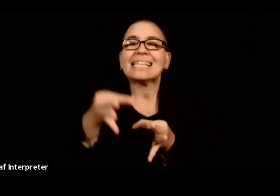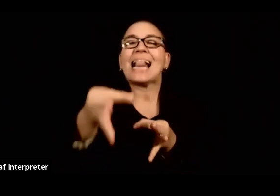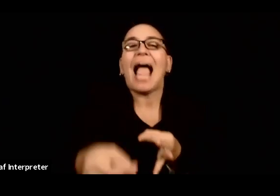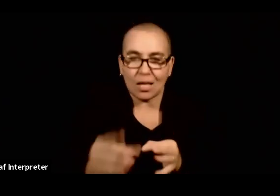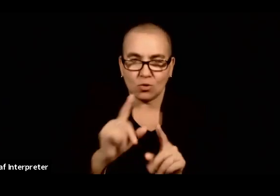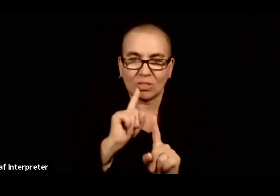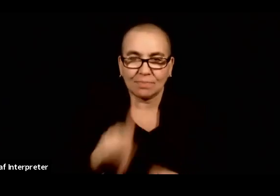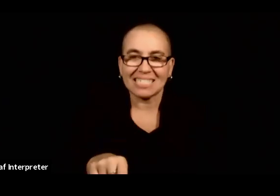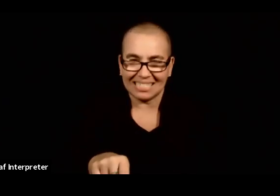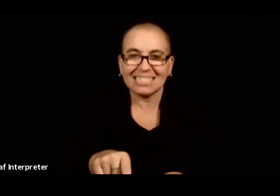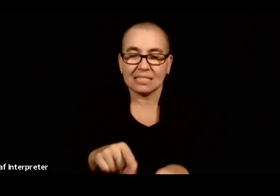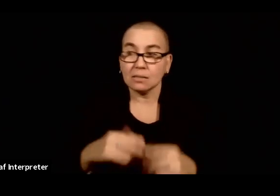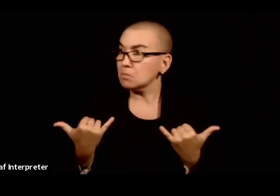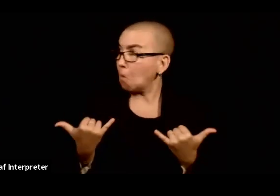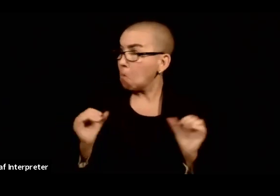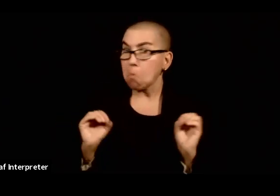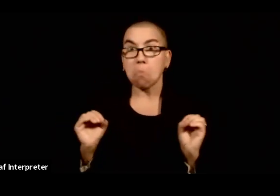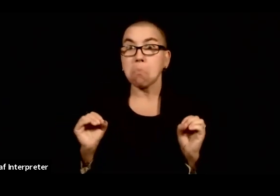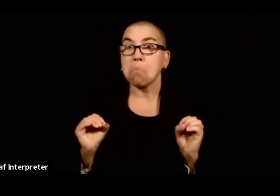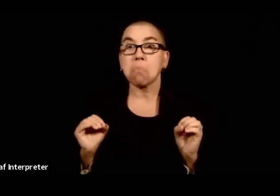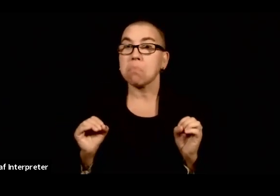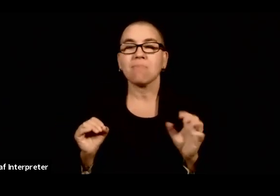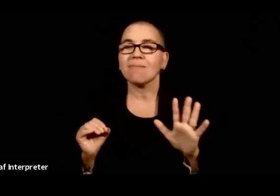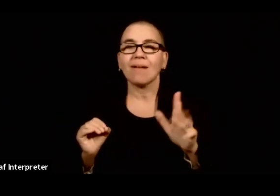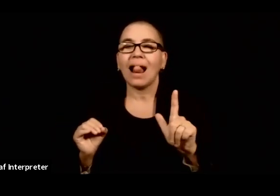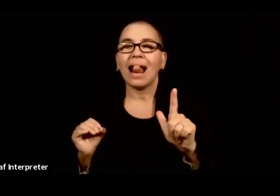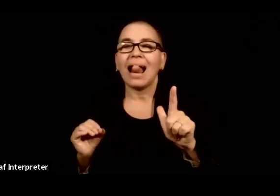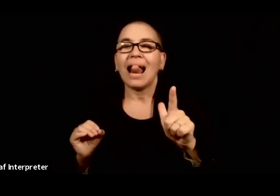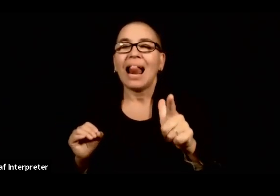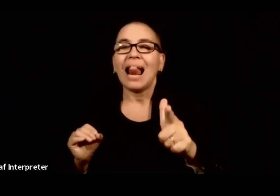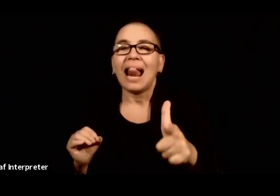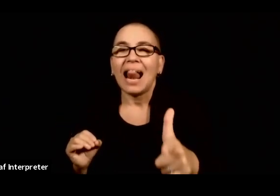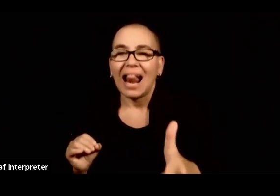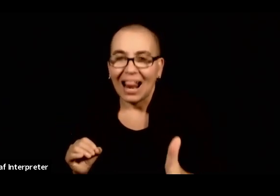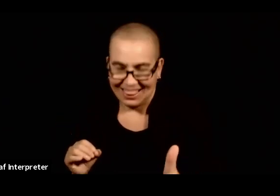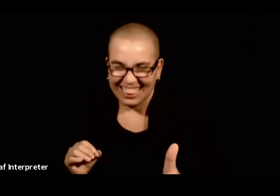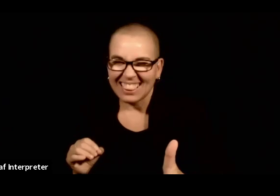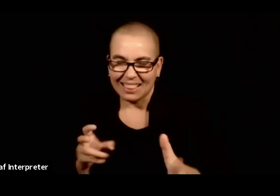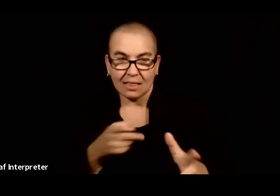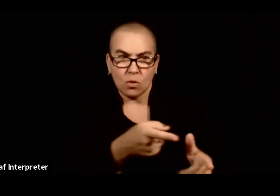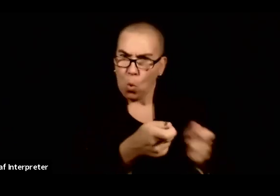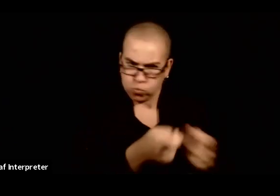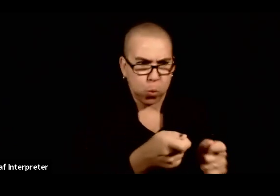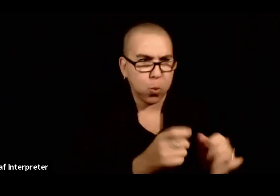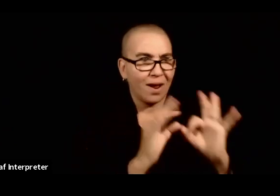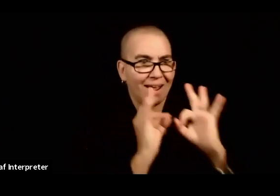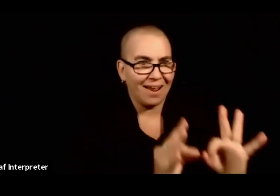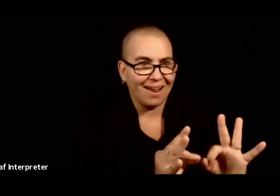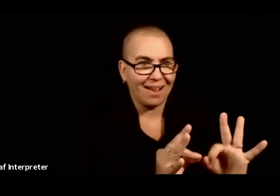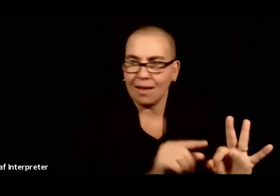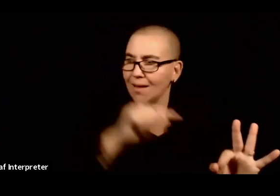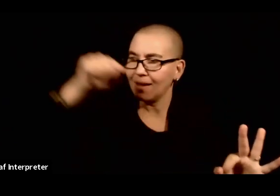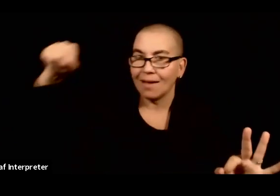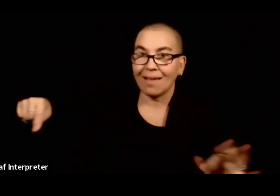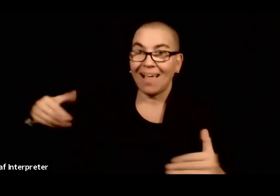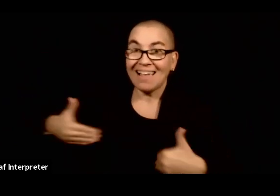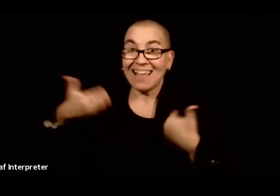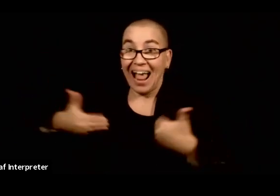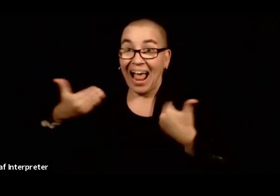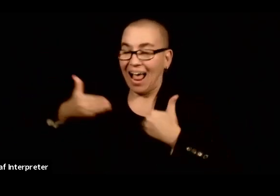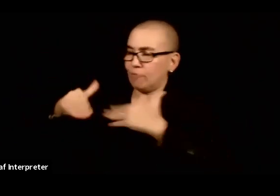seeing more cases in the younger age groups, but we're also recognizing that these individuals oftentimes will work or